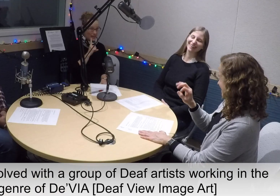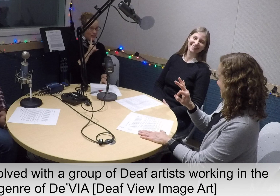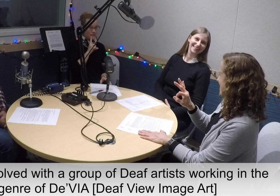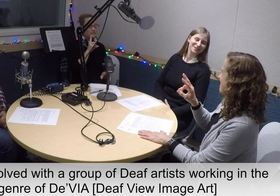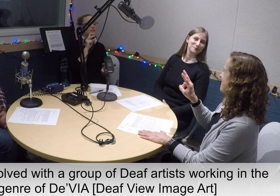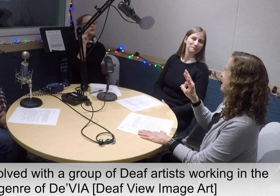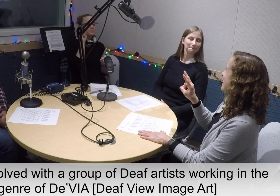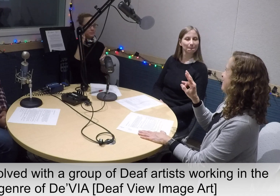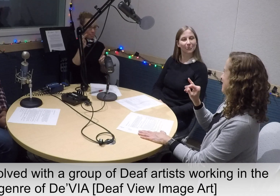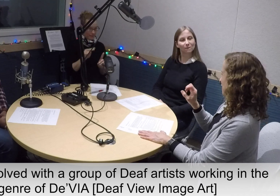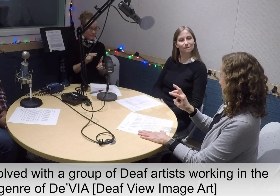deaf,